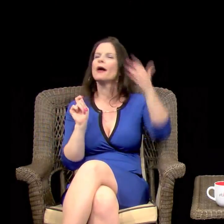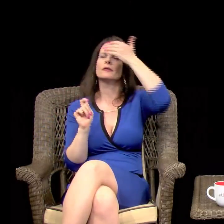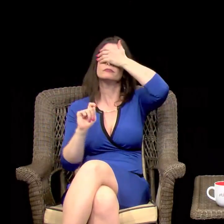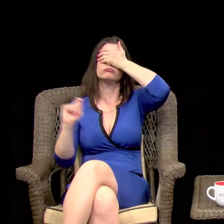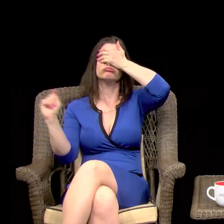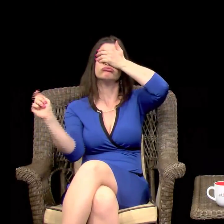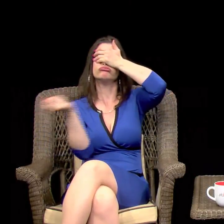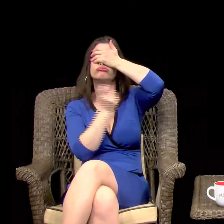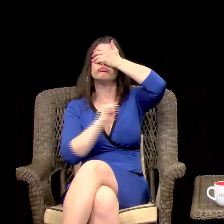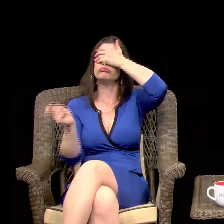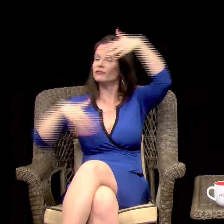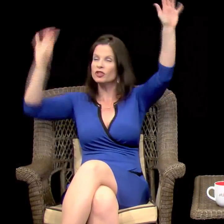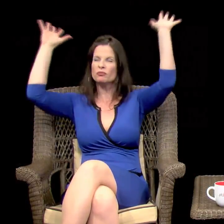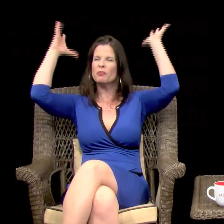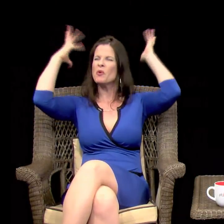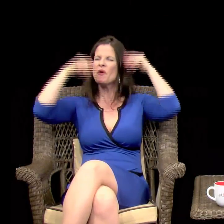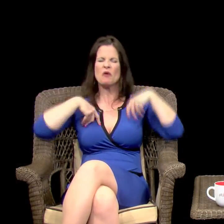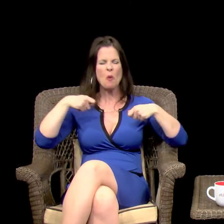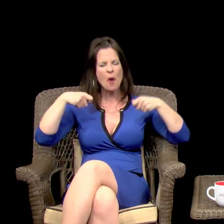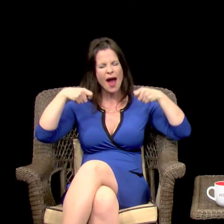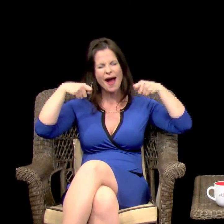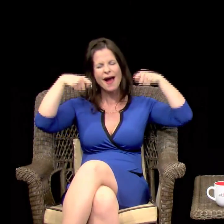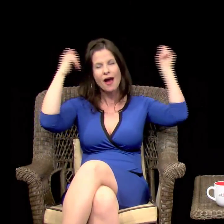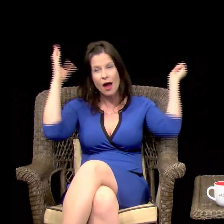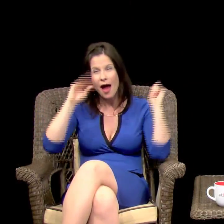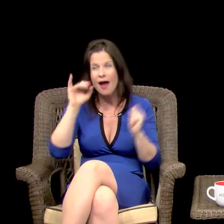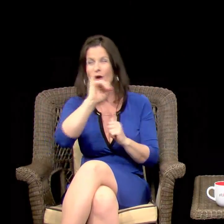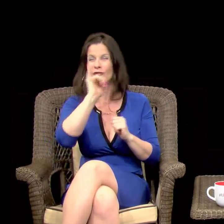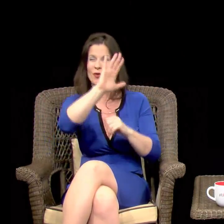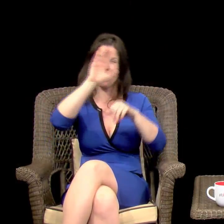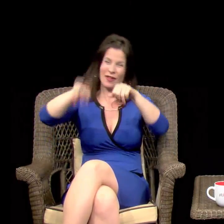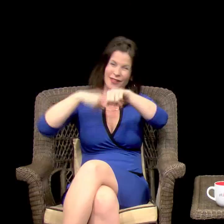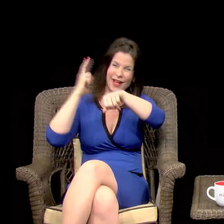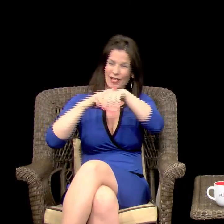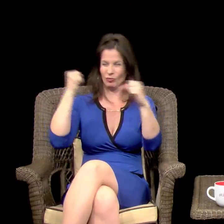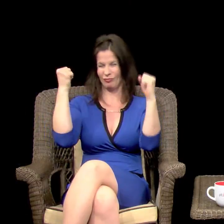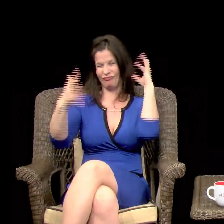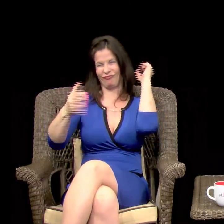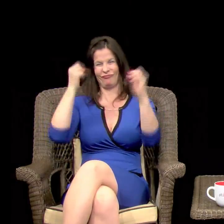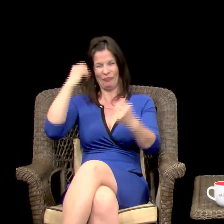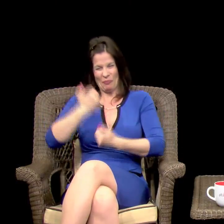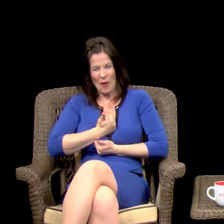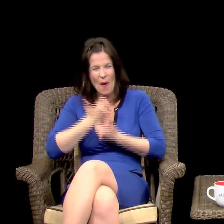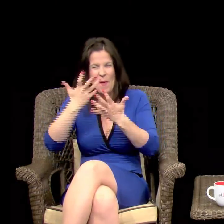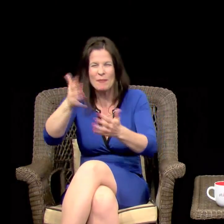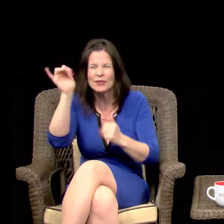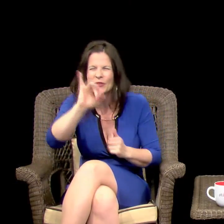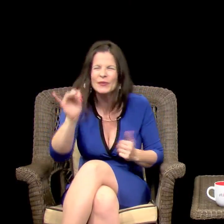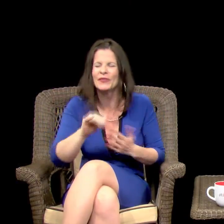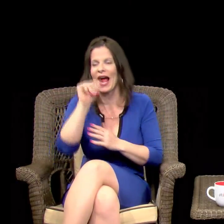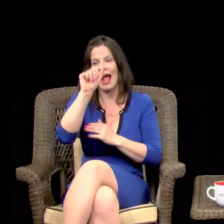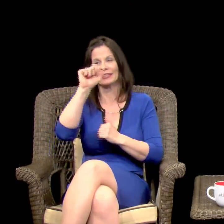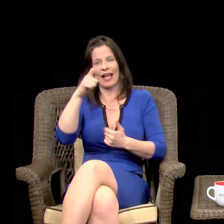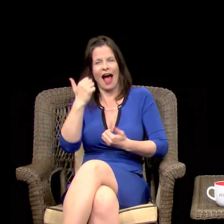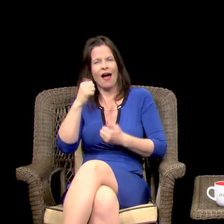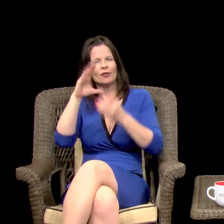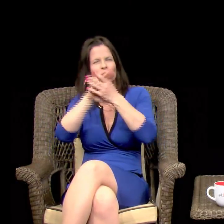and poet. She could write with her eyes closed. And she's just amazing and a natural storyteller as